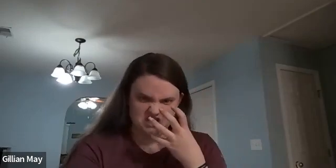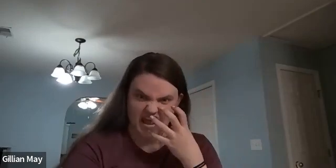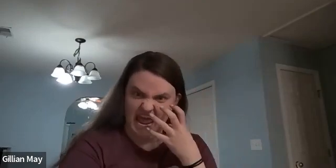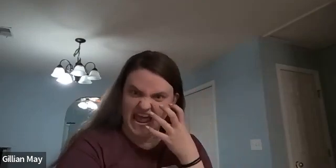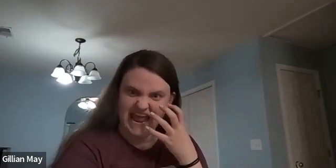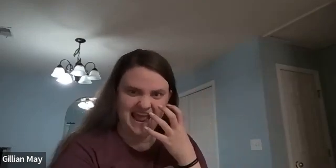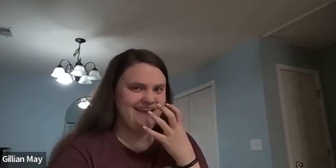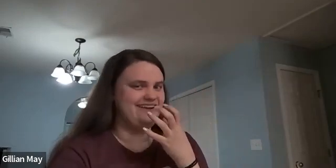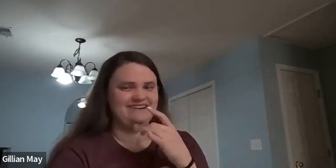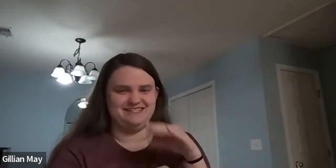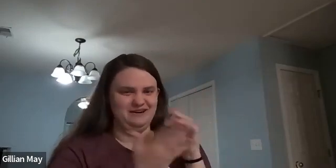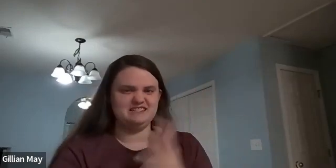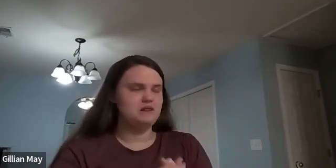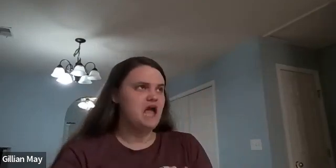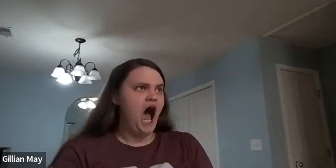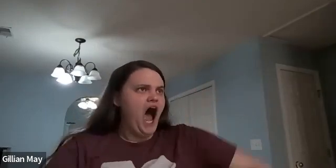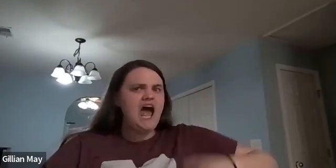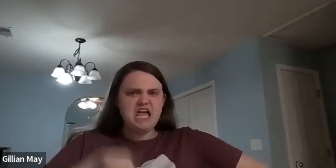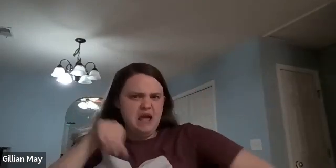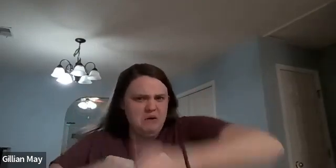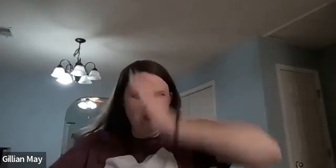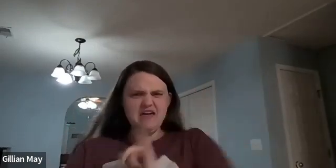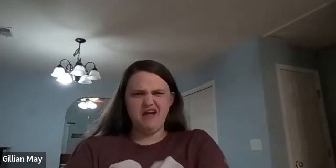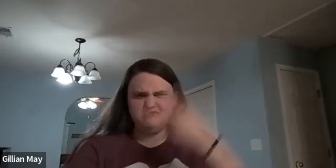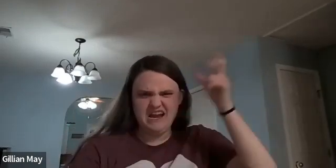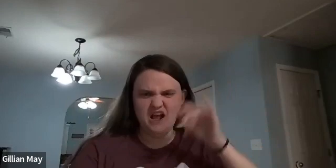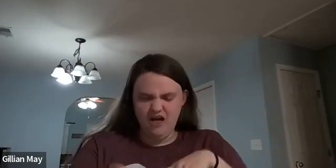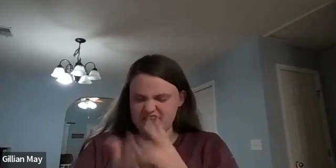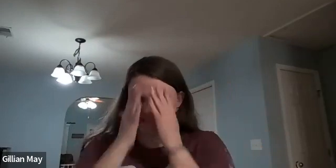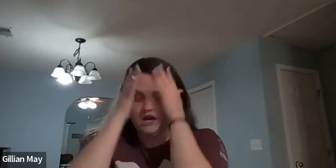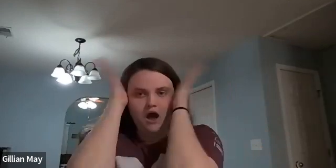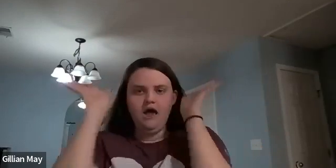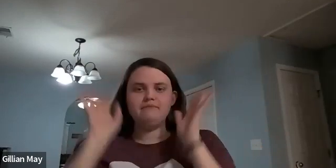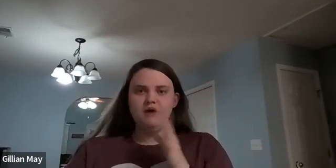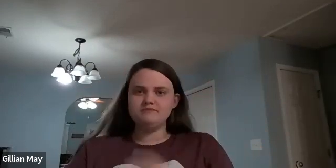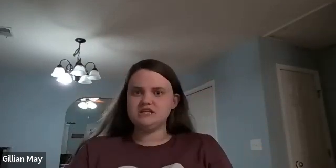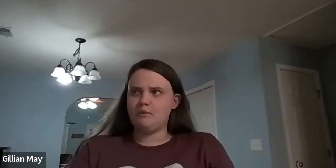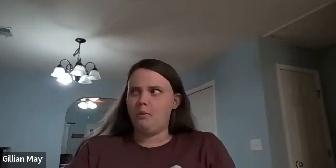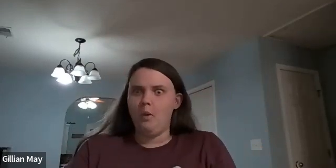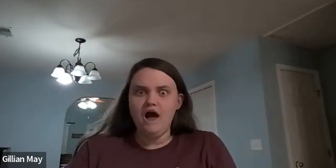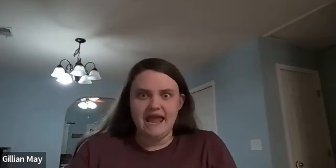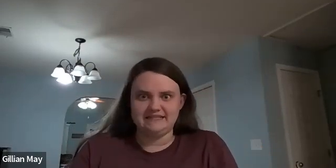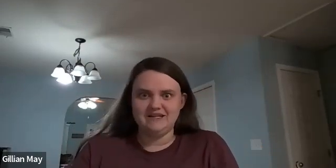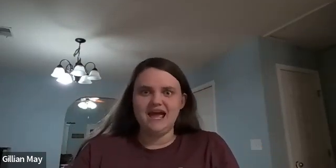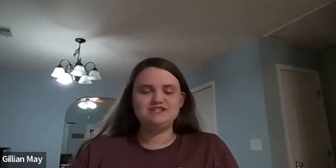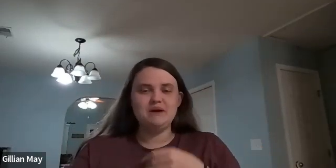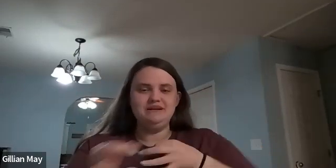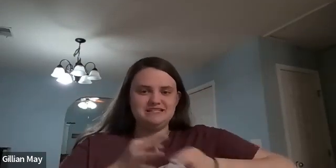such an angry student. Because I'd be like, oh, I can't believe I'm reading all this. And my mom's just like, what? And so I would